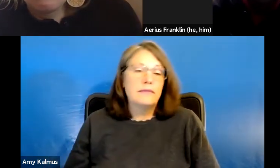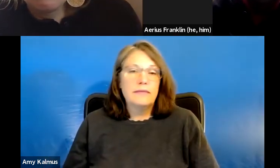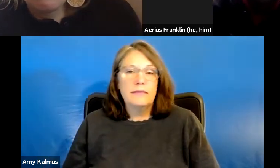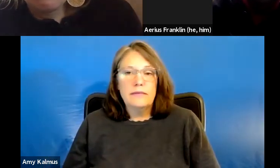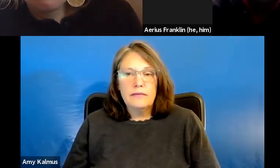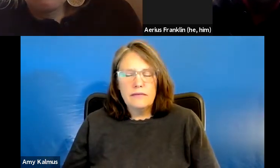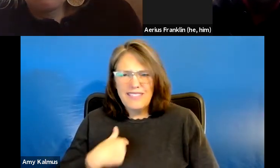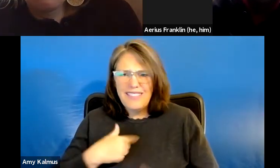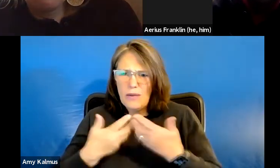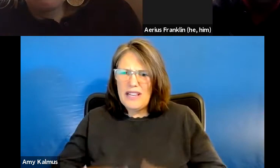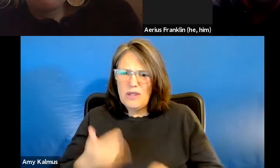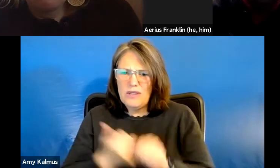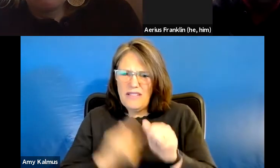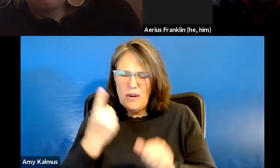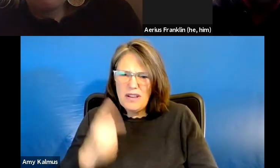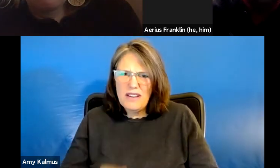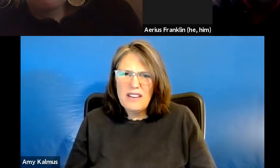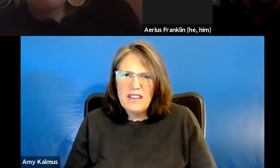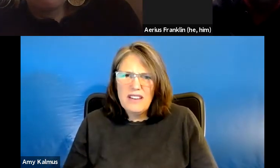Did we lose everybody?